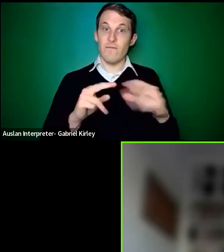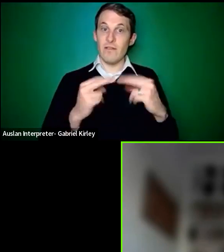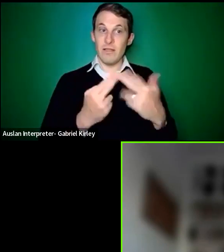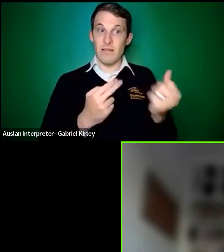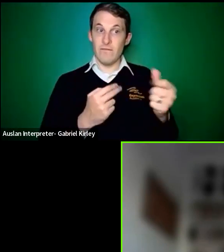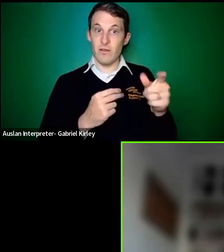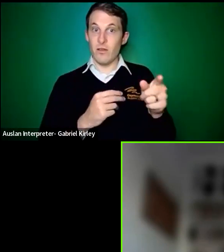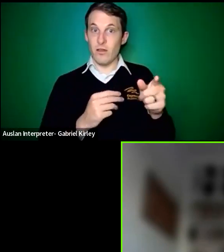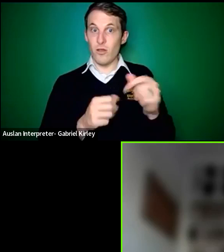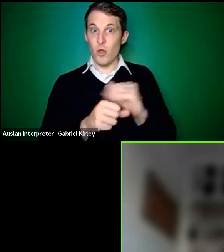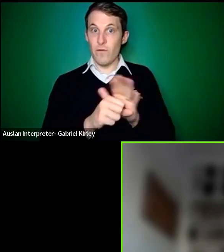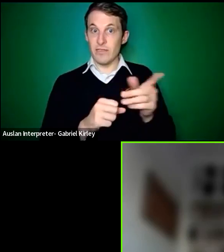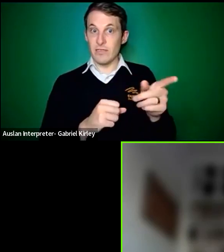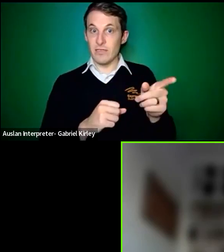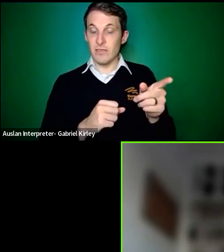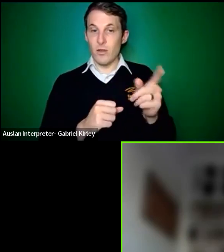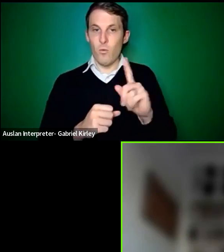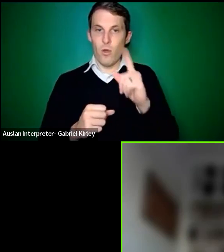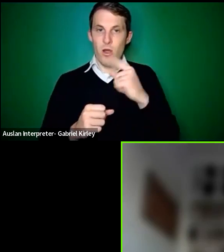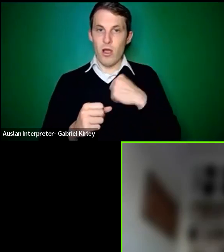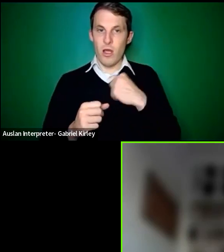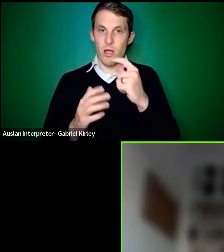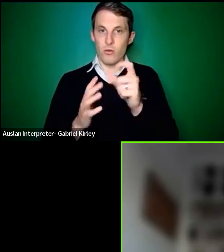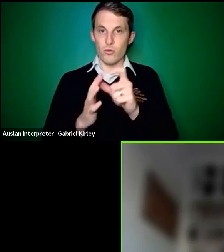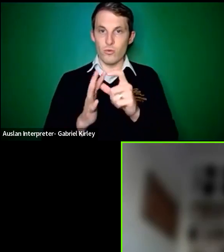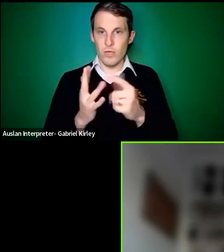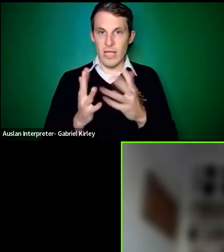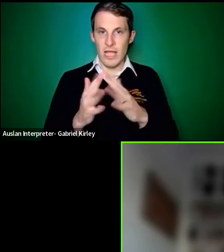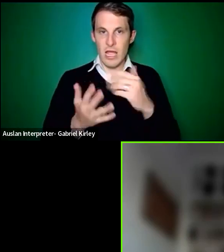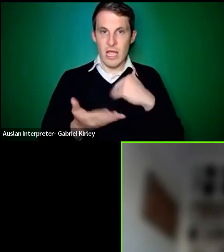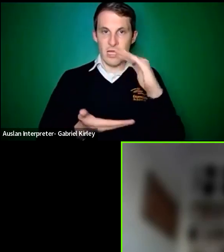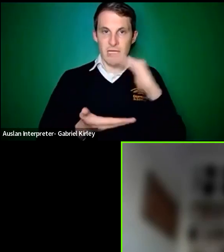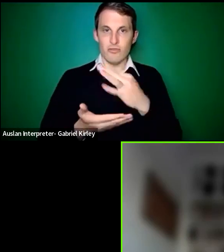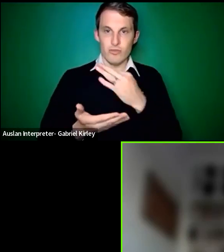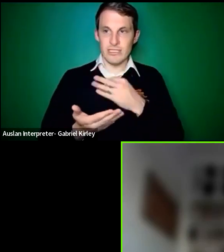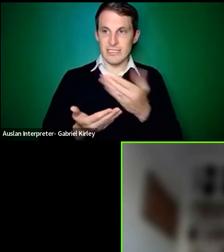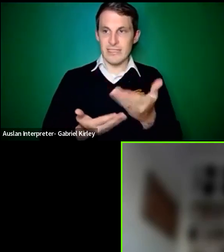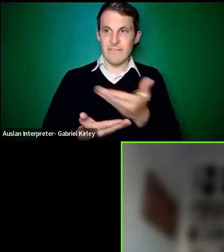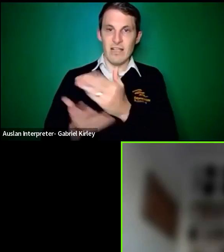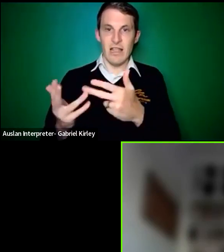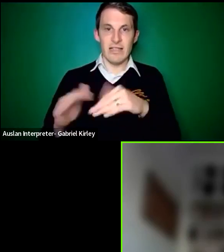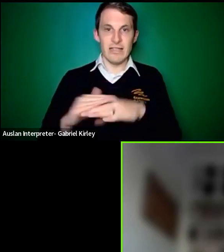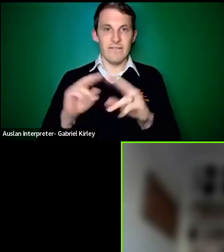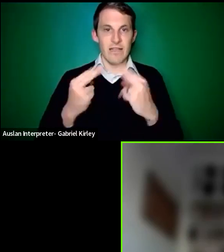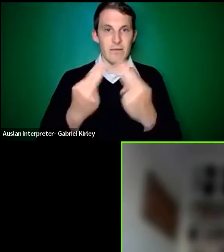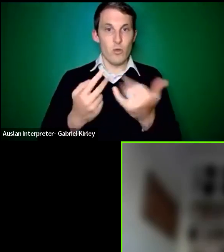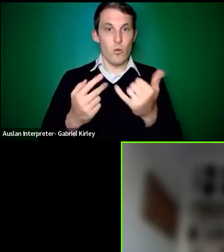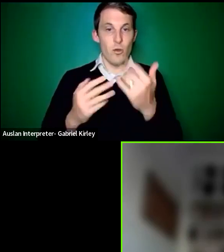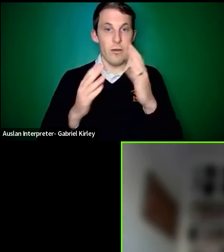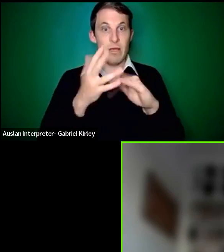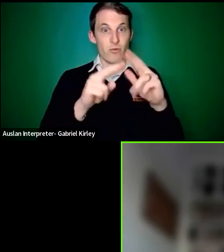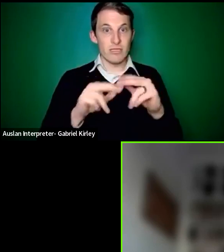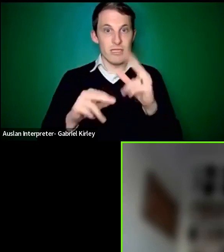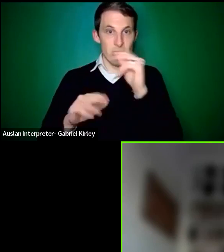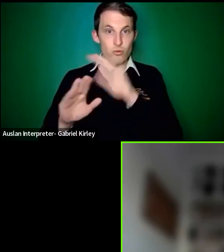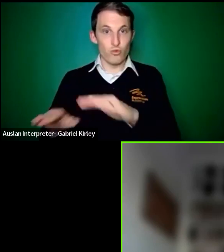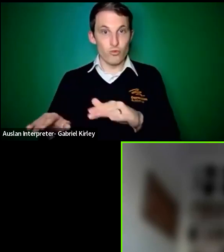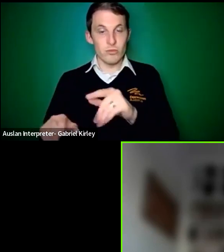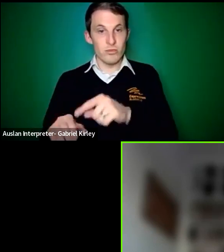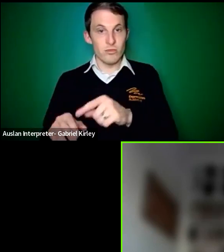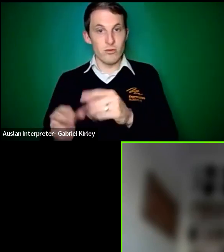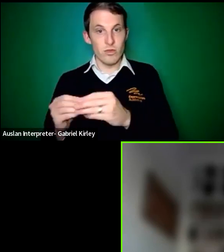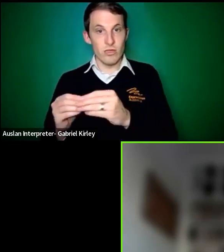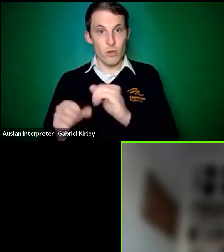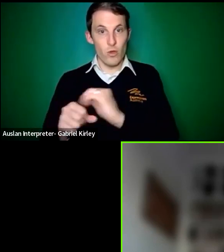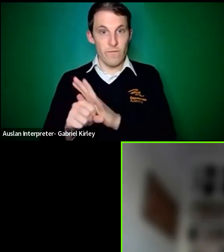do to minimise the risk of other household members catching it? And for parents of young children with COVID, how do they protect themselves while